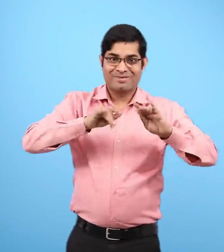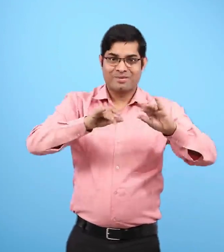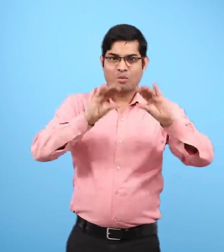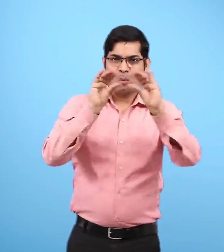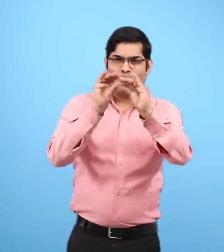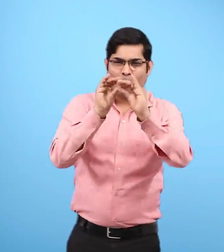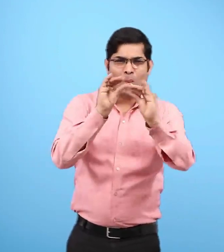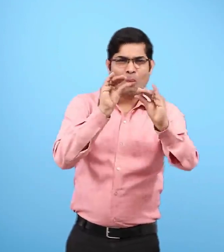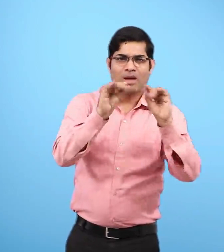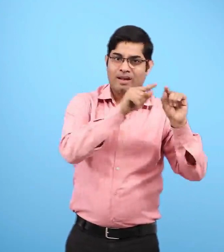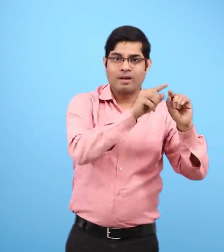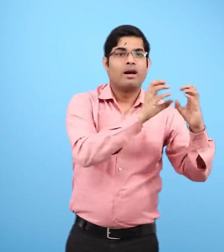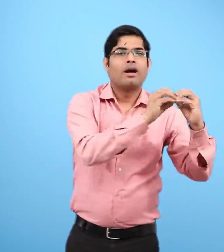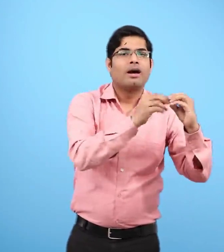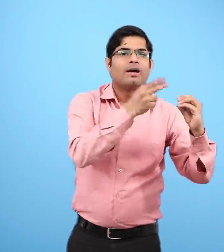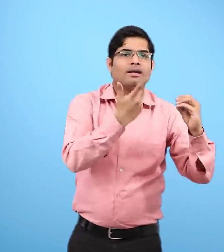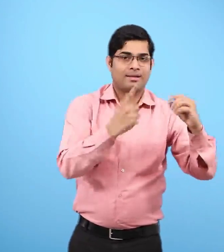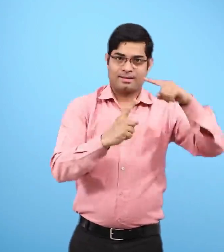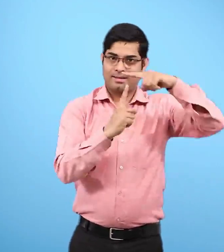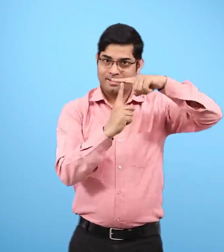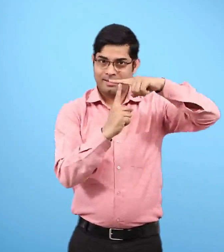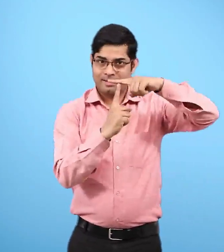is written beneath roll 3.